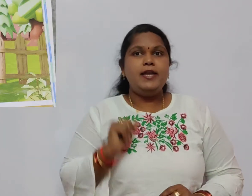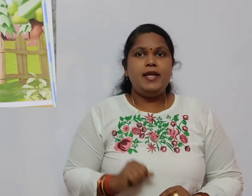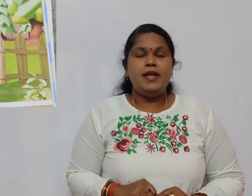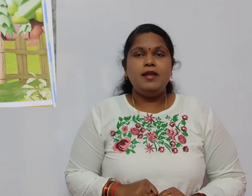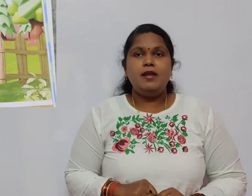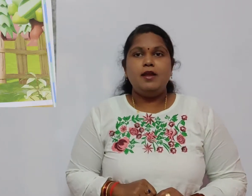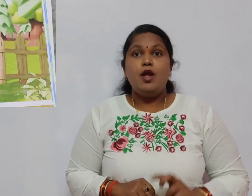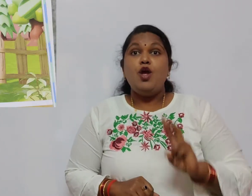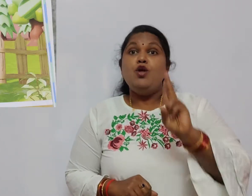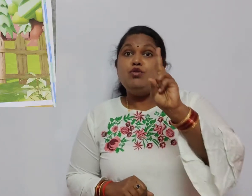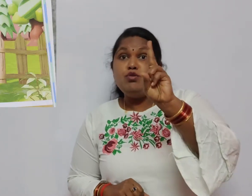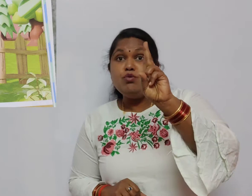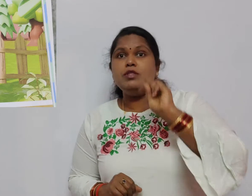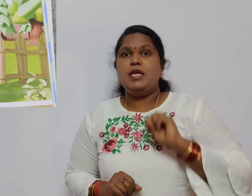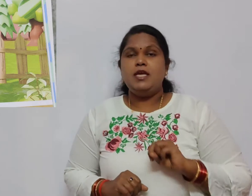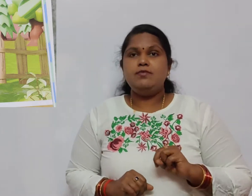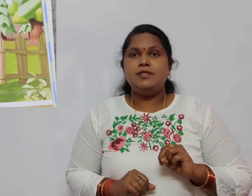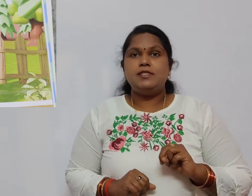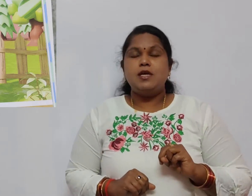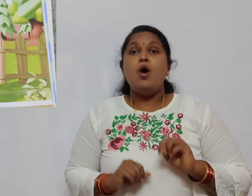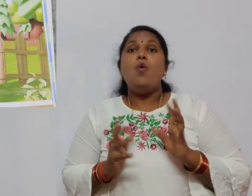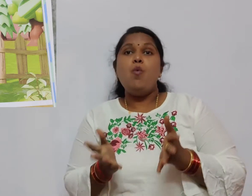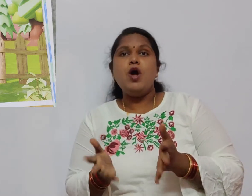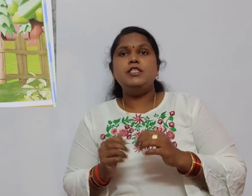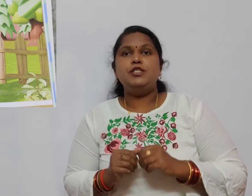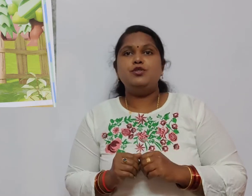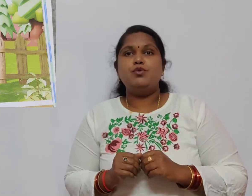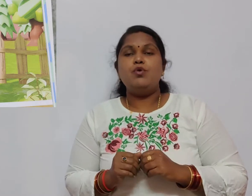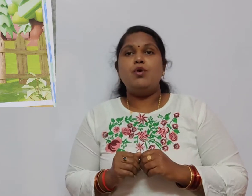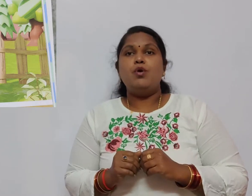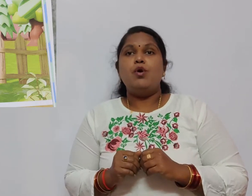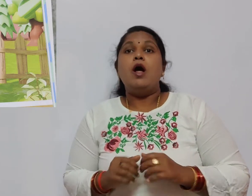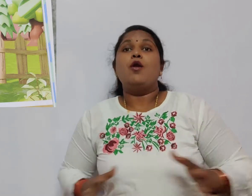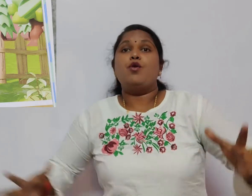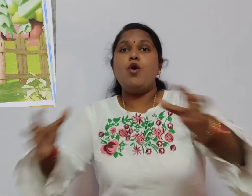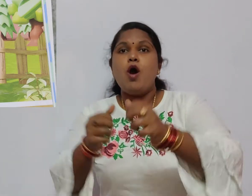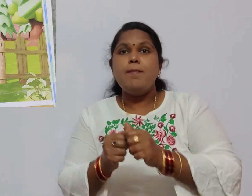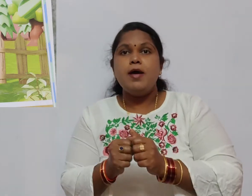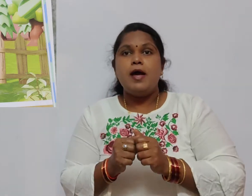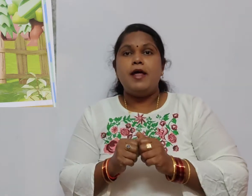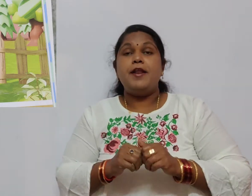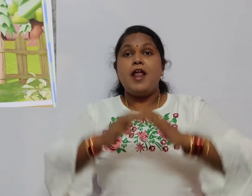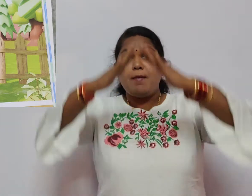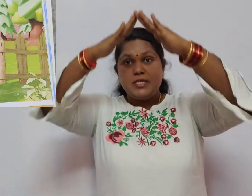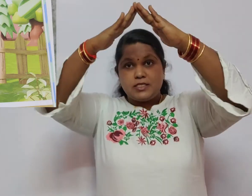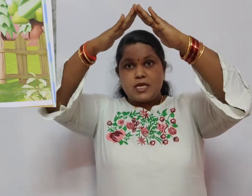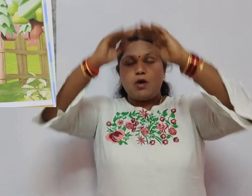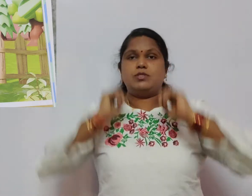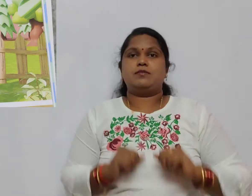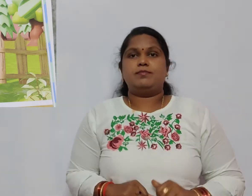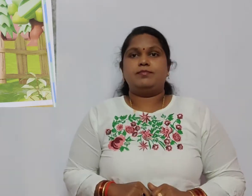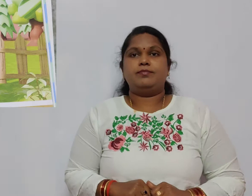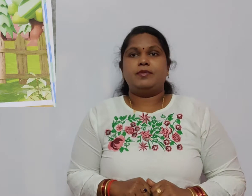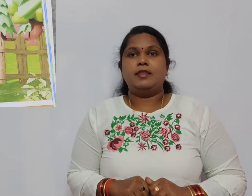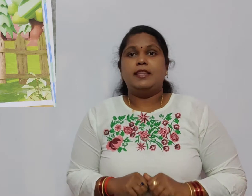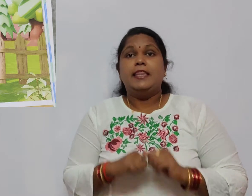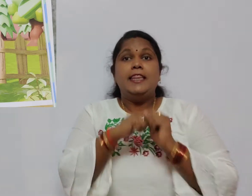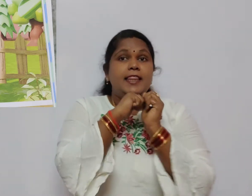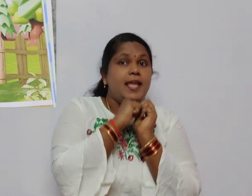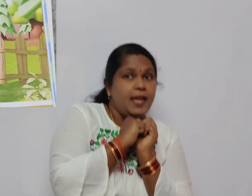One day, two thieves wanted to rob Raman's house. They